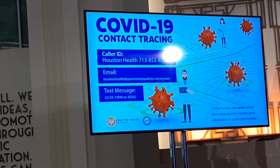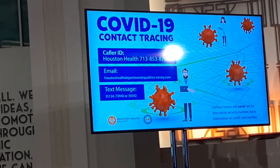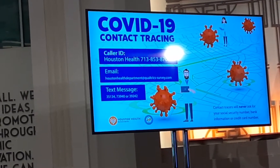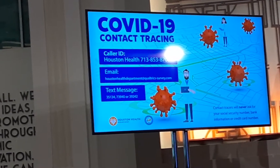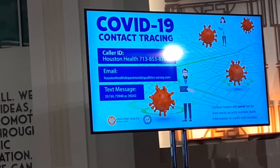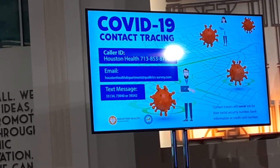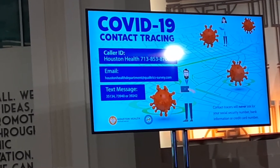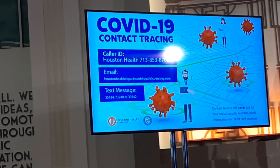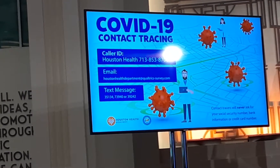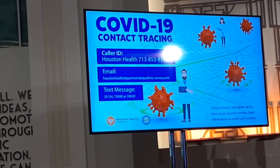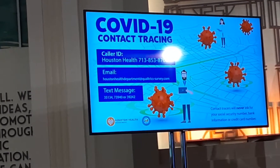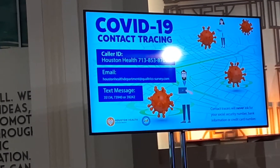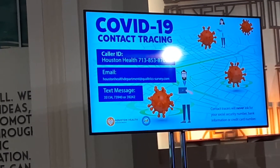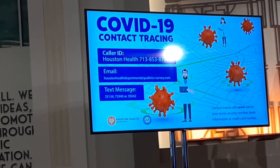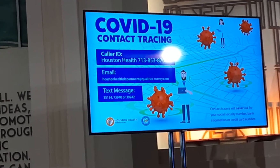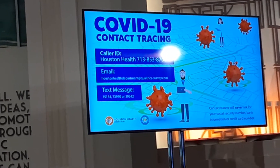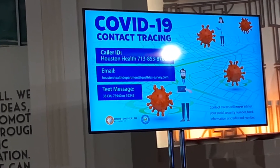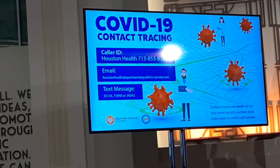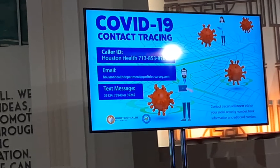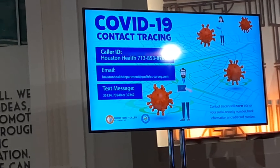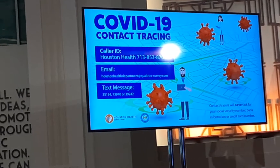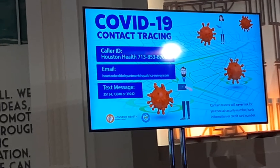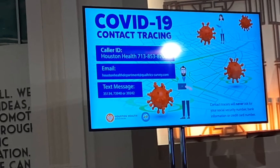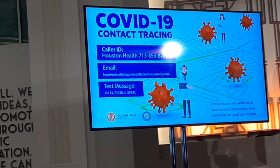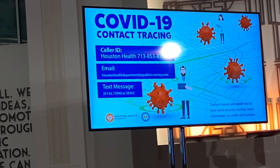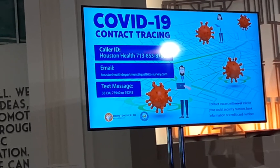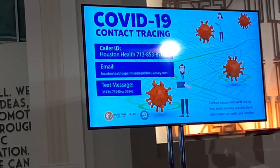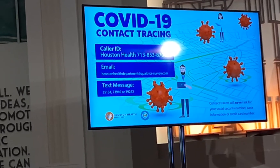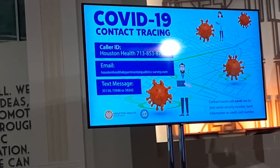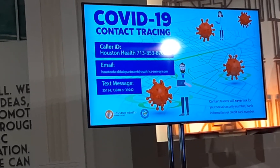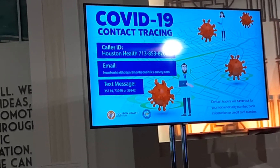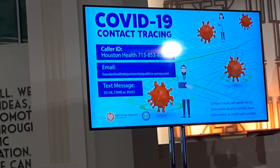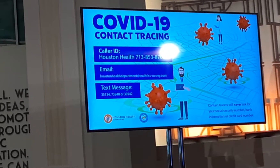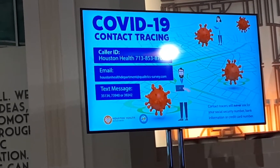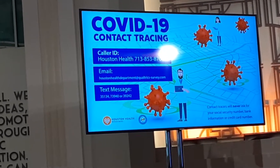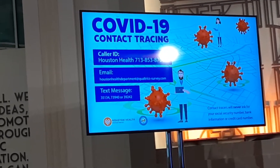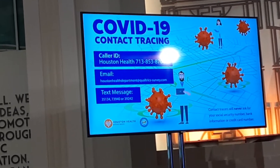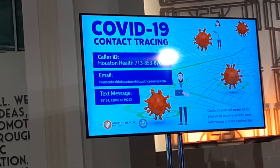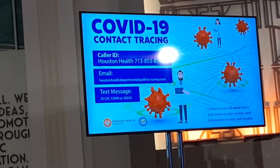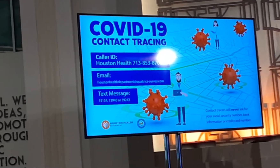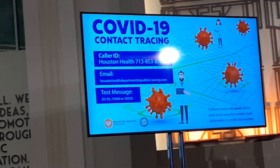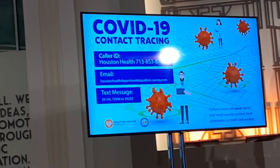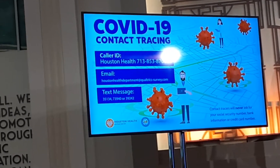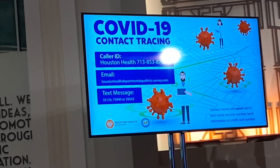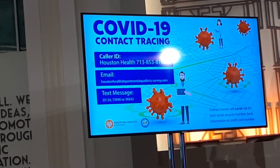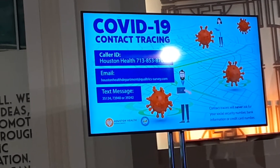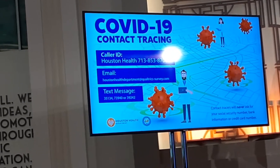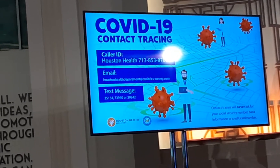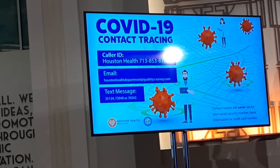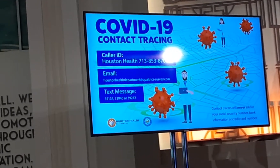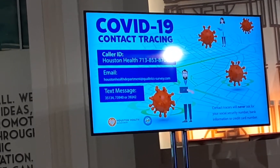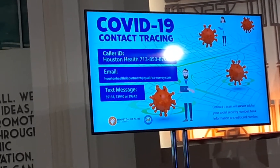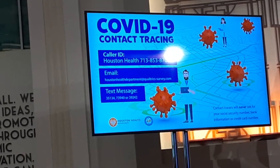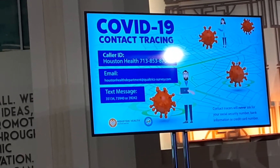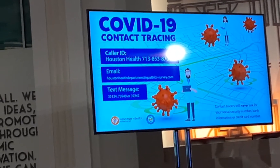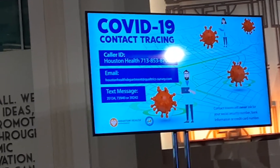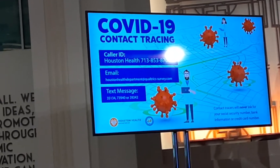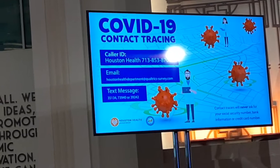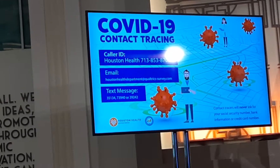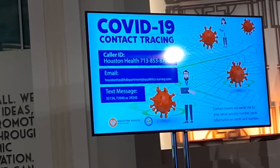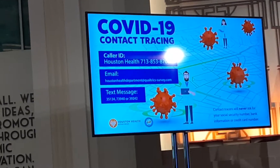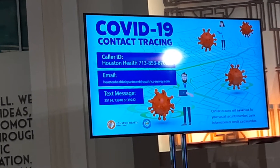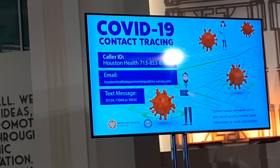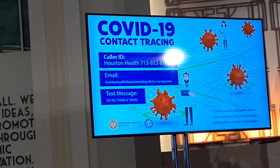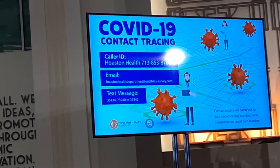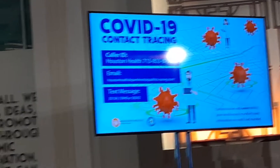tested positive. It also starts the process of contact tracing. So that's the phone number. You may get an email because when